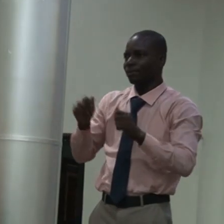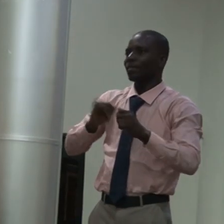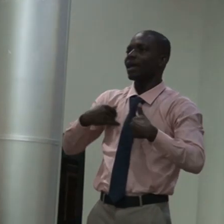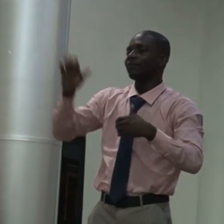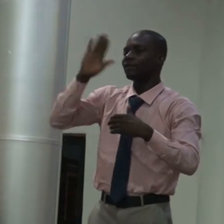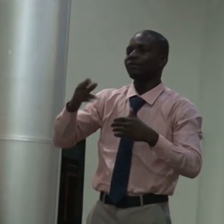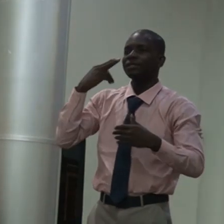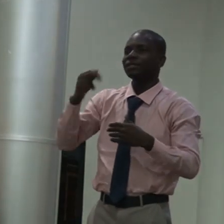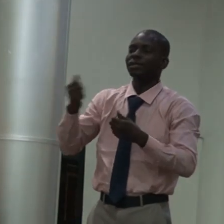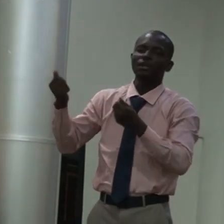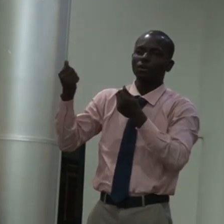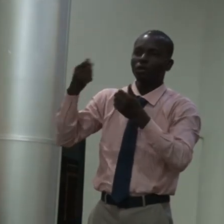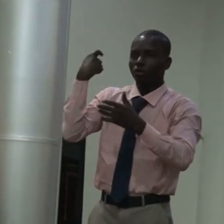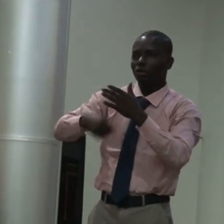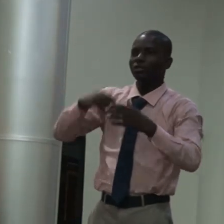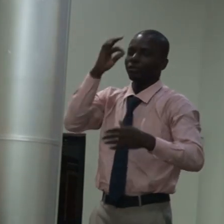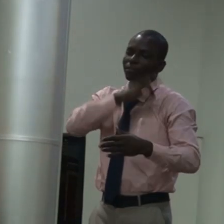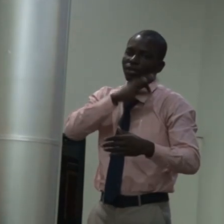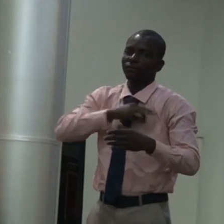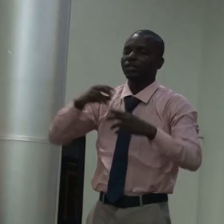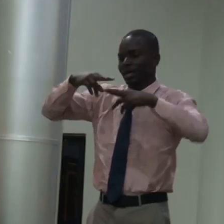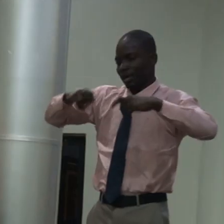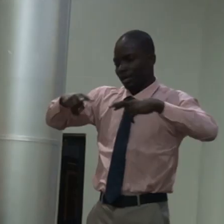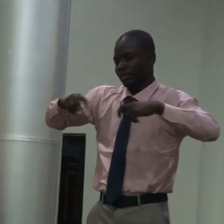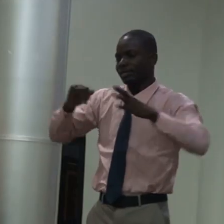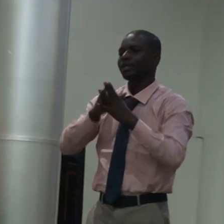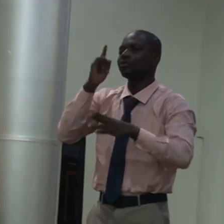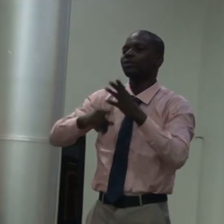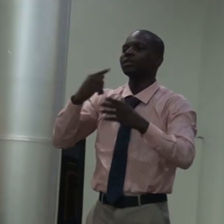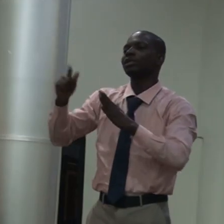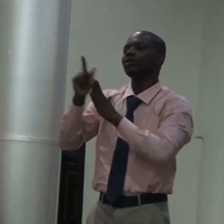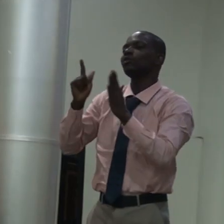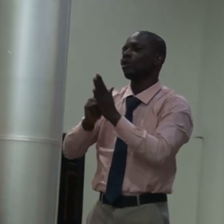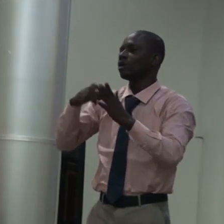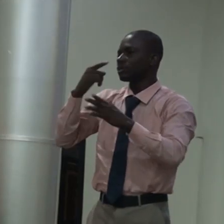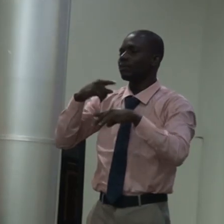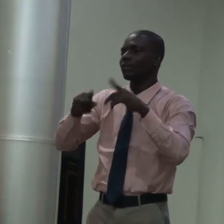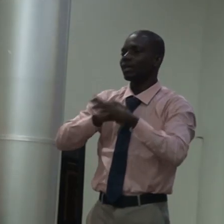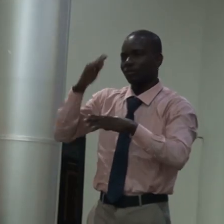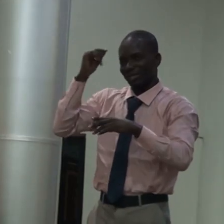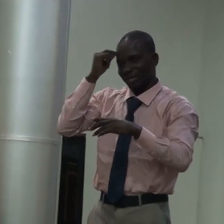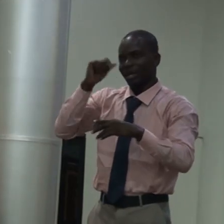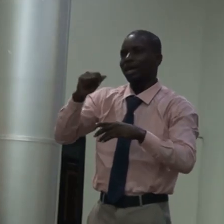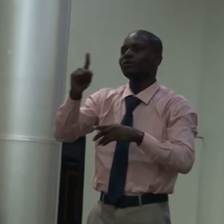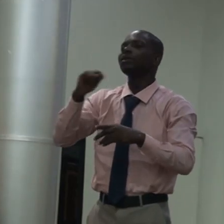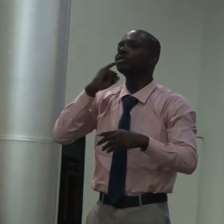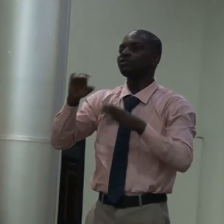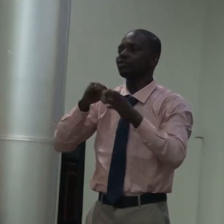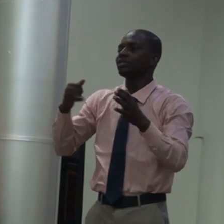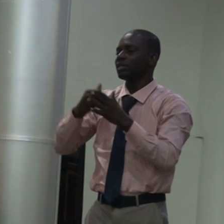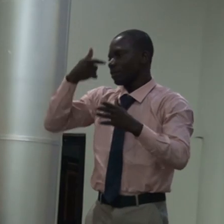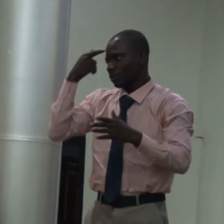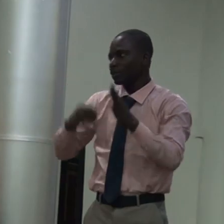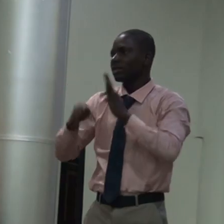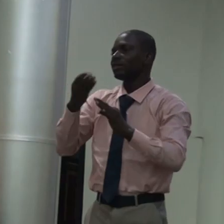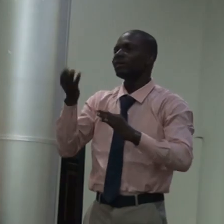never seen a cost-benefit analysis. But that's what the law says, but I don't think anybody is doing it.